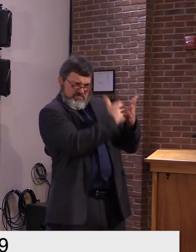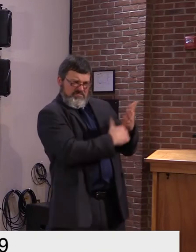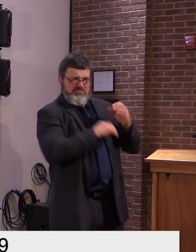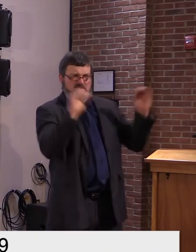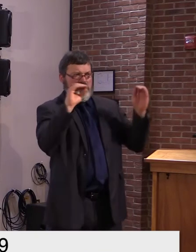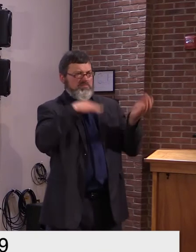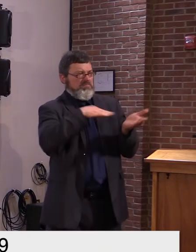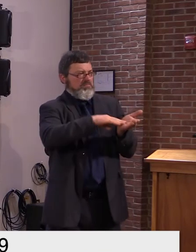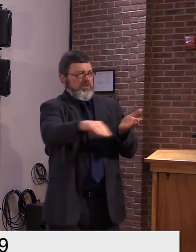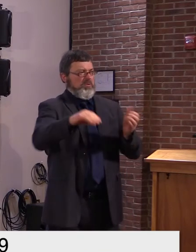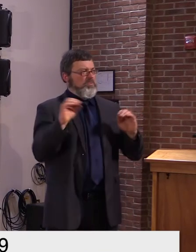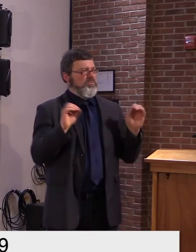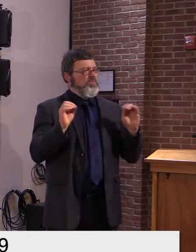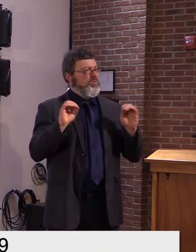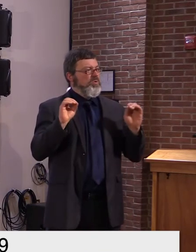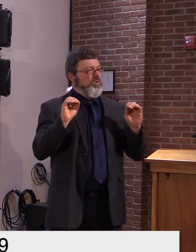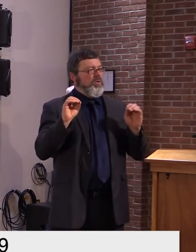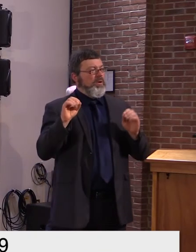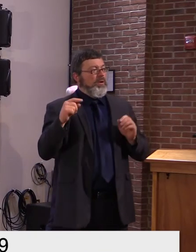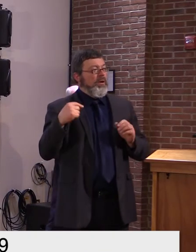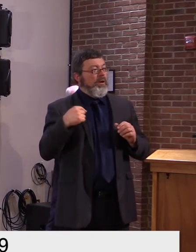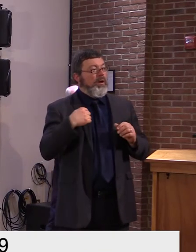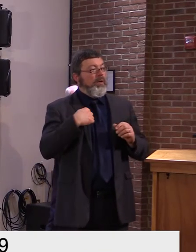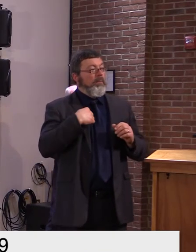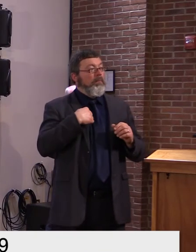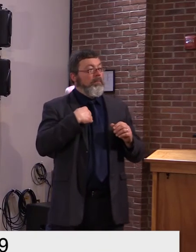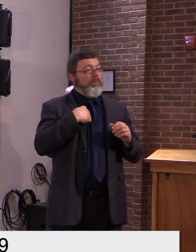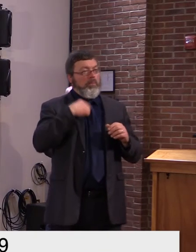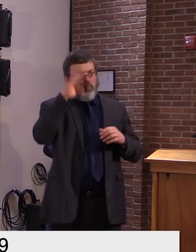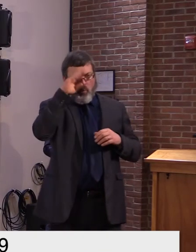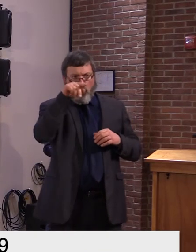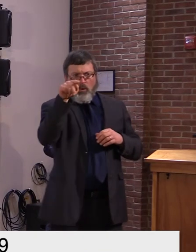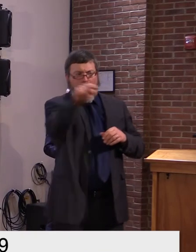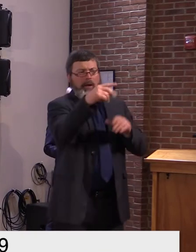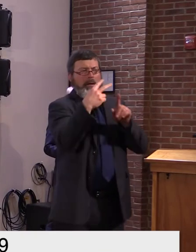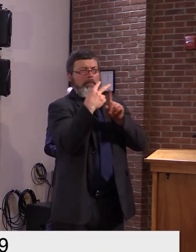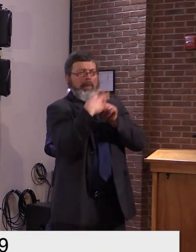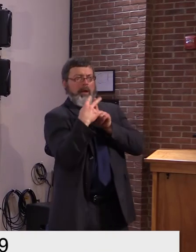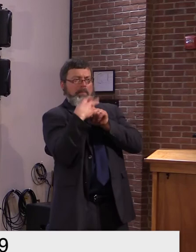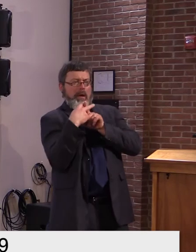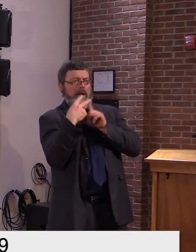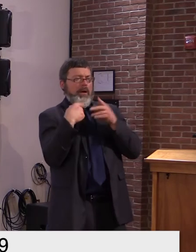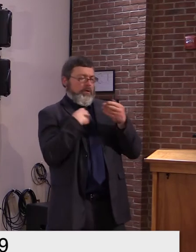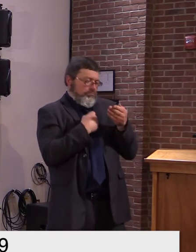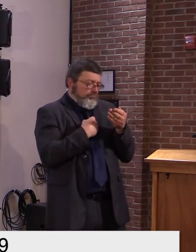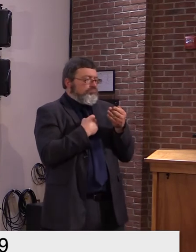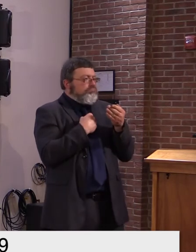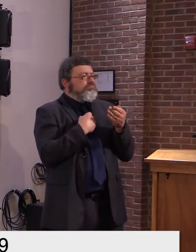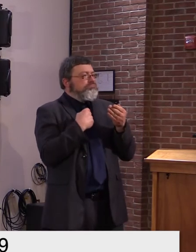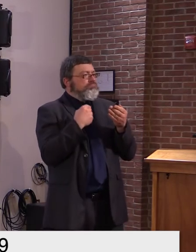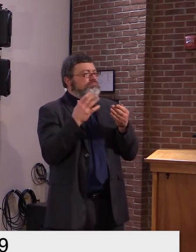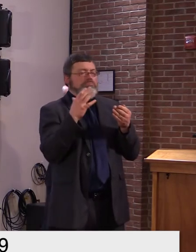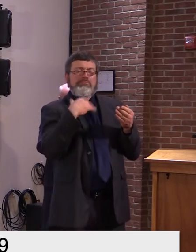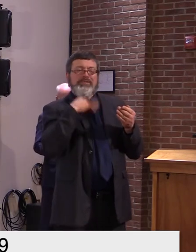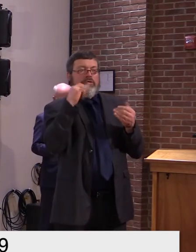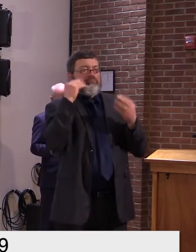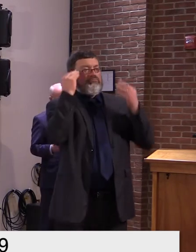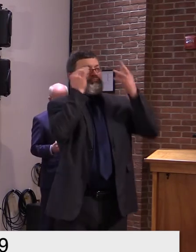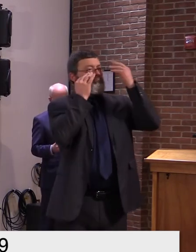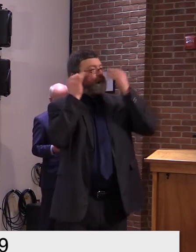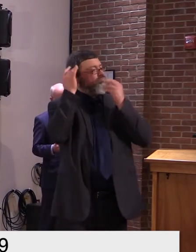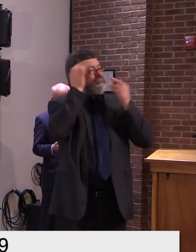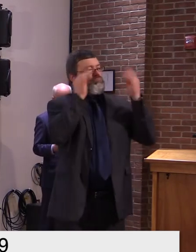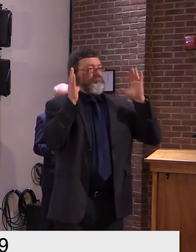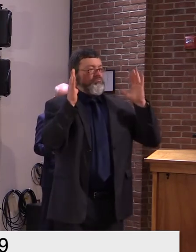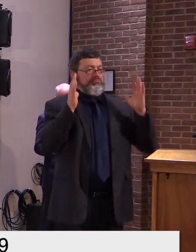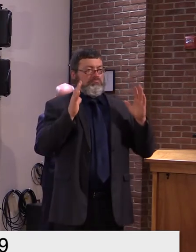applied, still thinking about whether I would move forward with a pardon on some